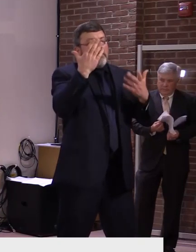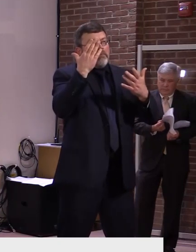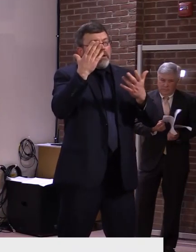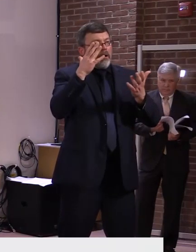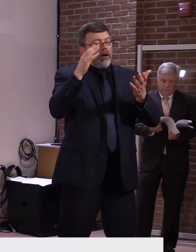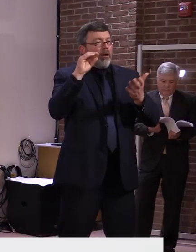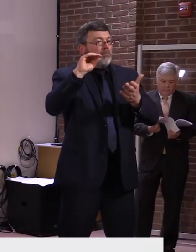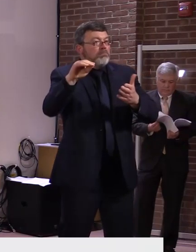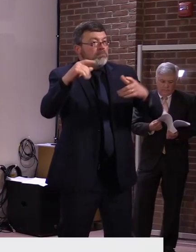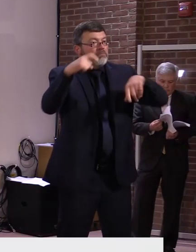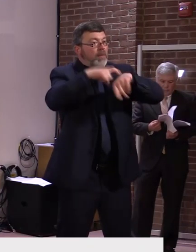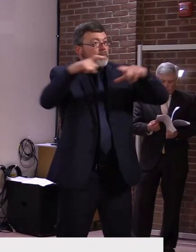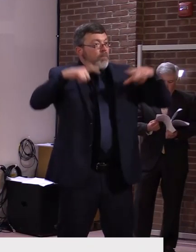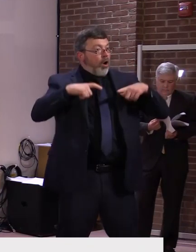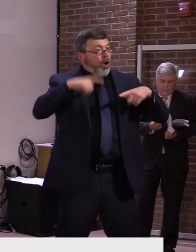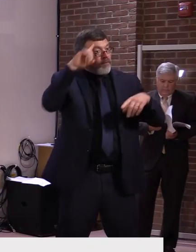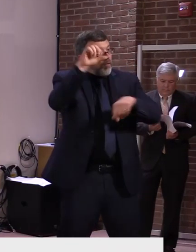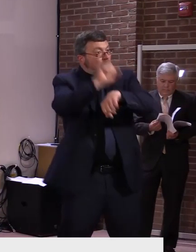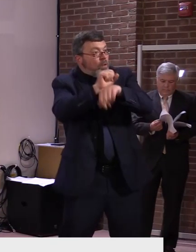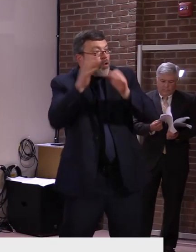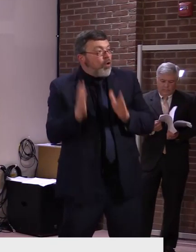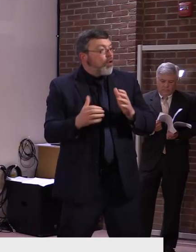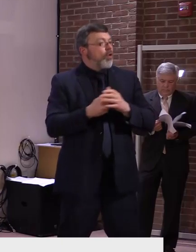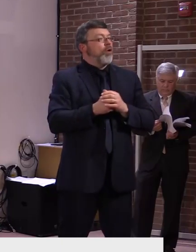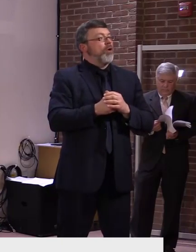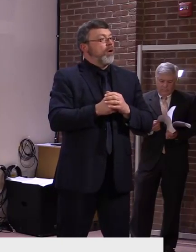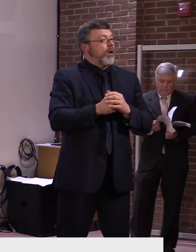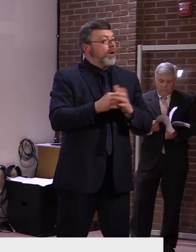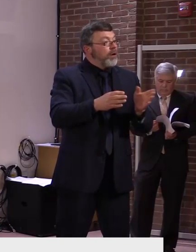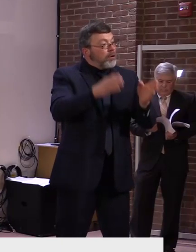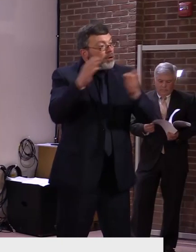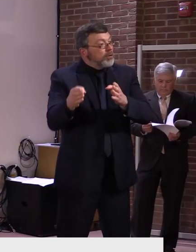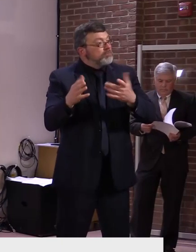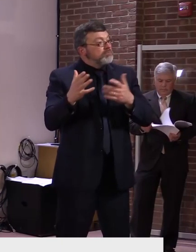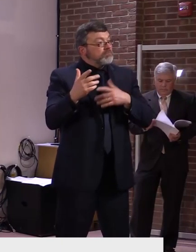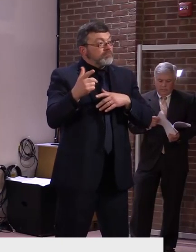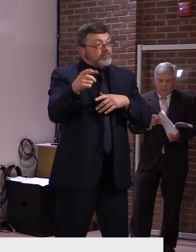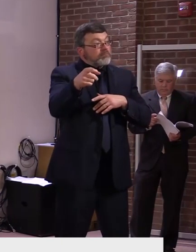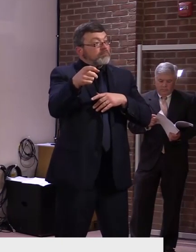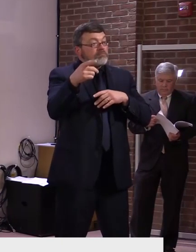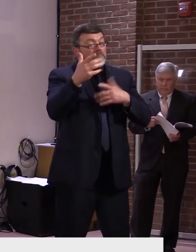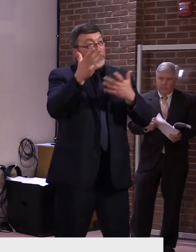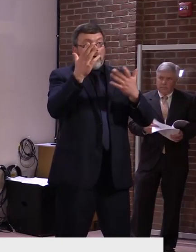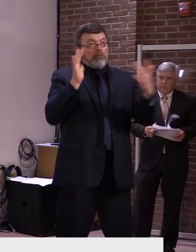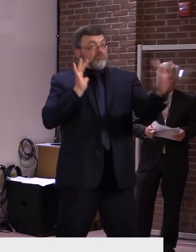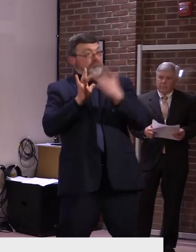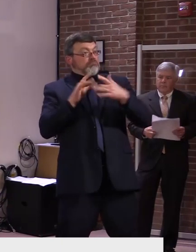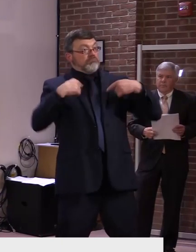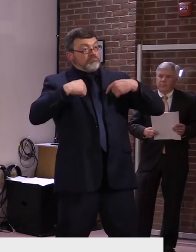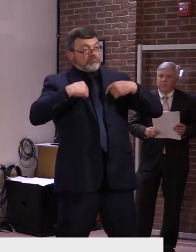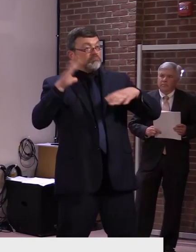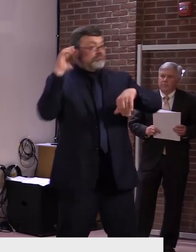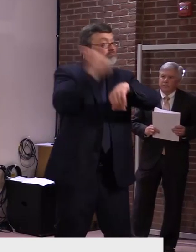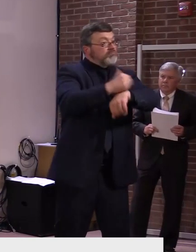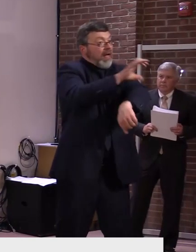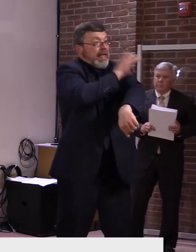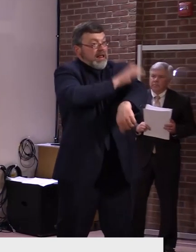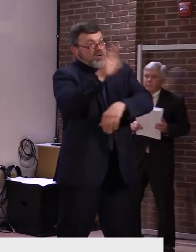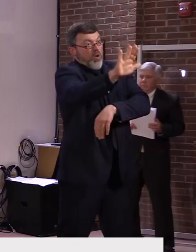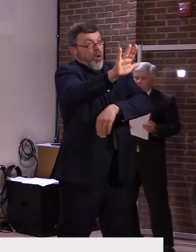job site. The state will do its part as well. As you've heard us say,